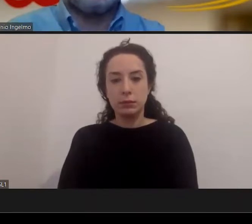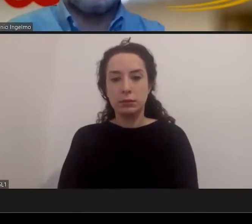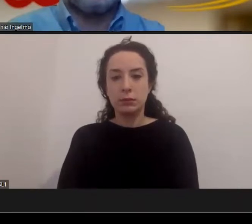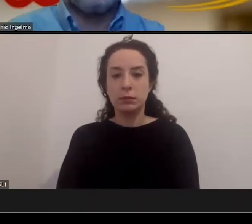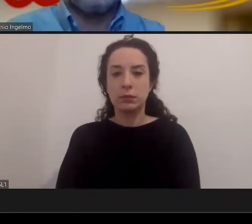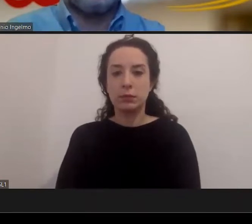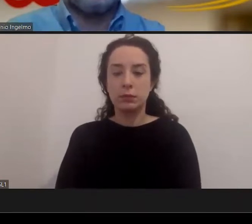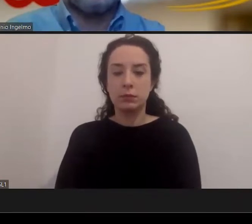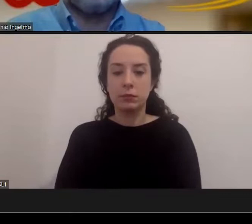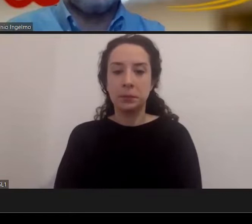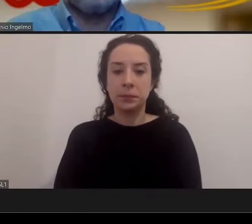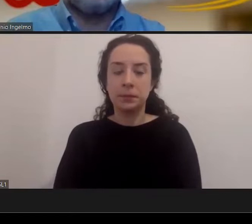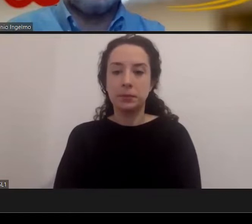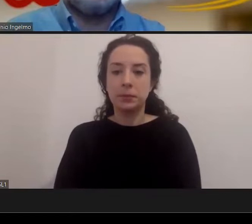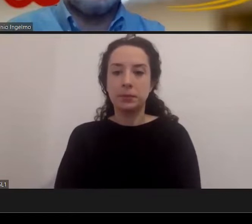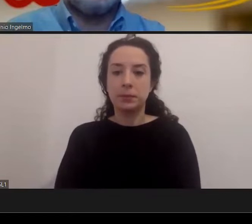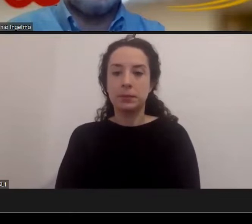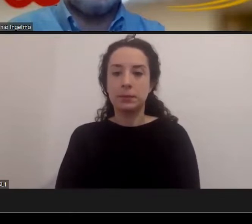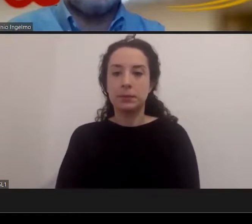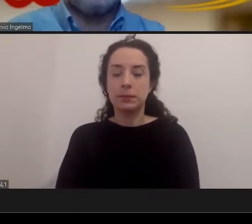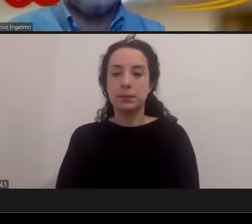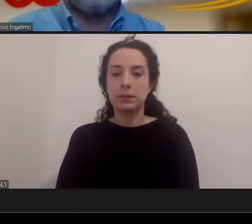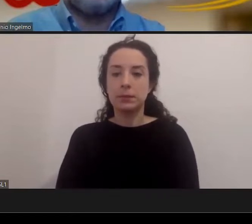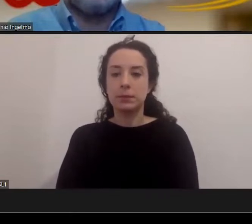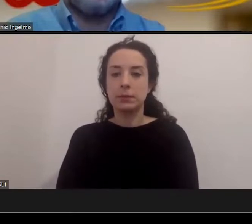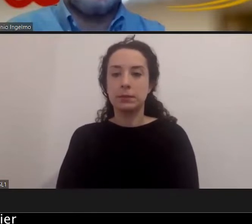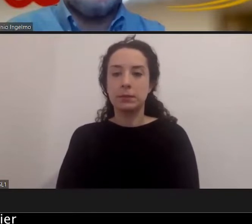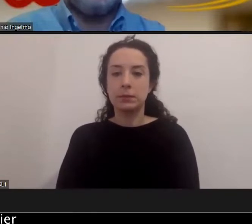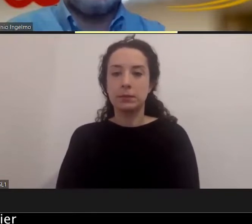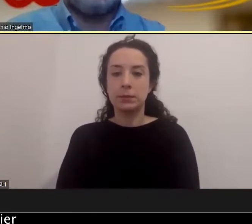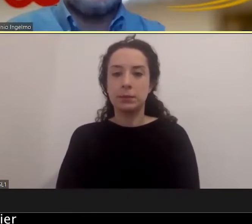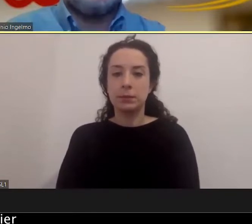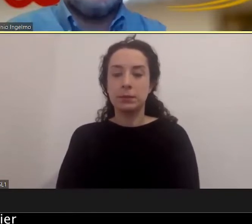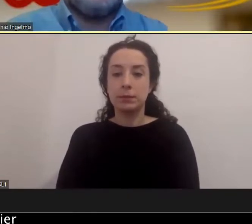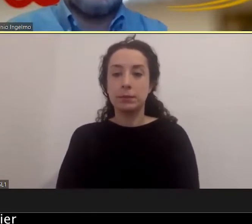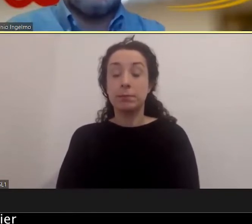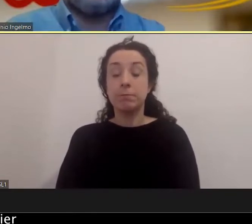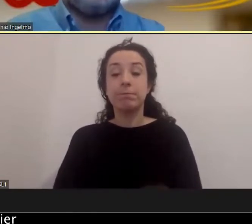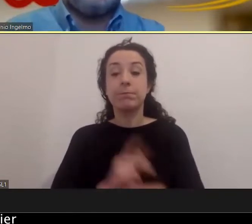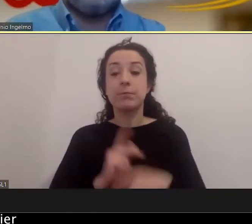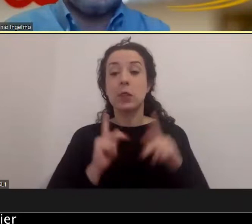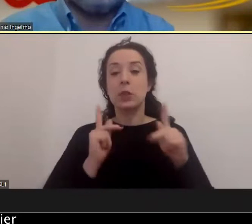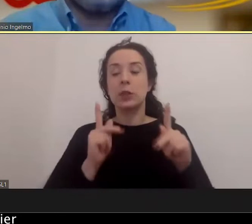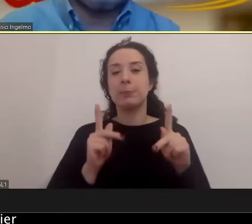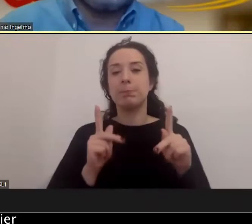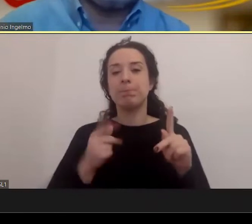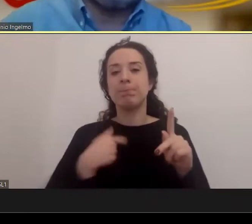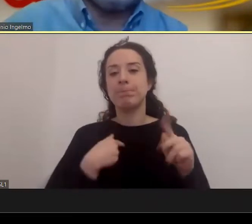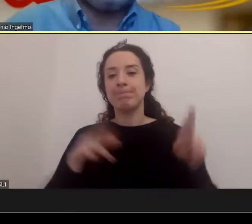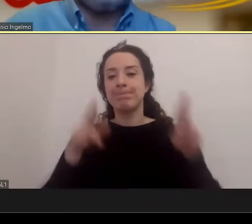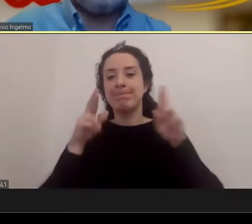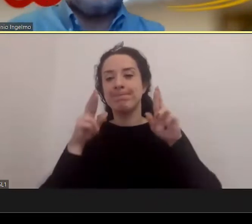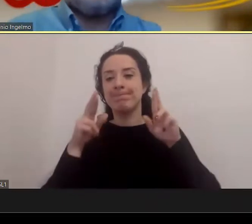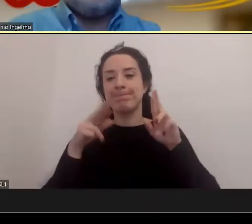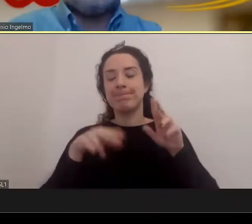Well, I hope you enjoy the video. Actually, today is